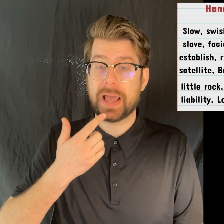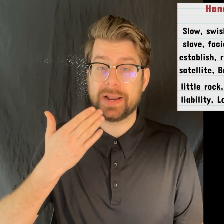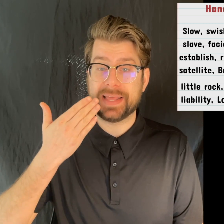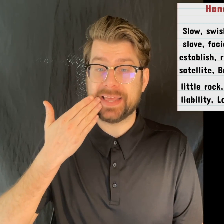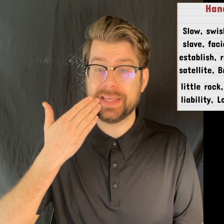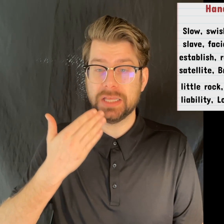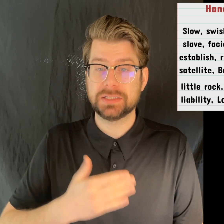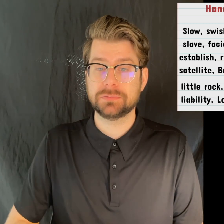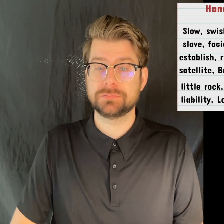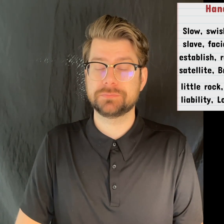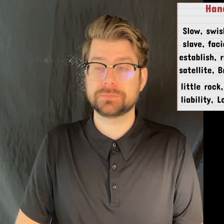sweaty,